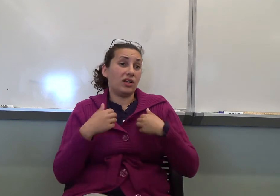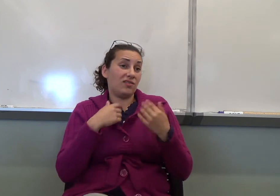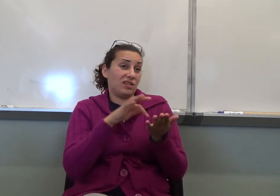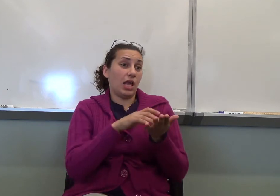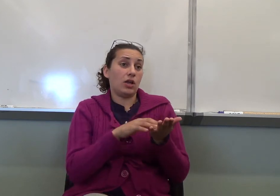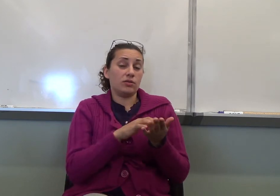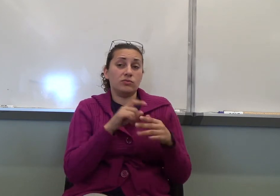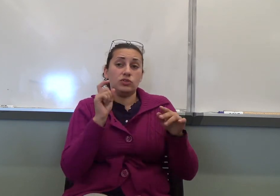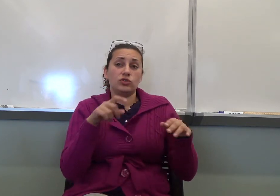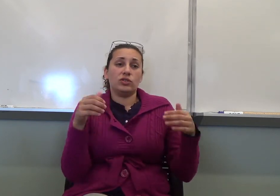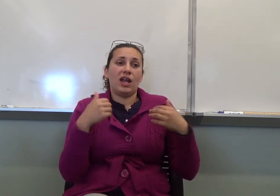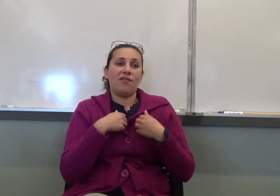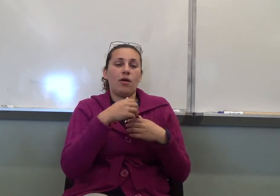minus 10.9.